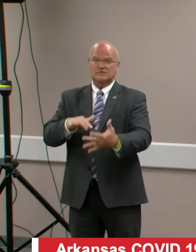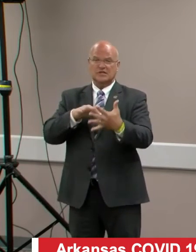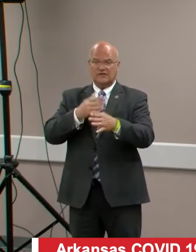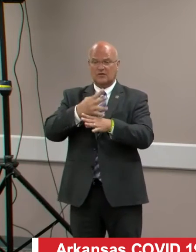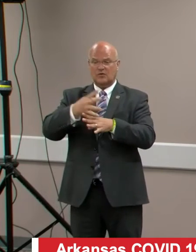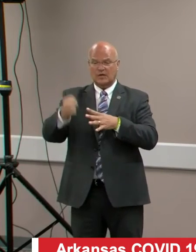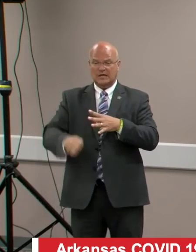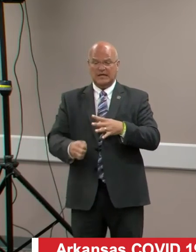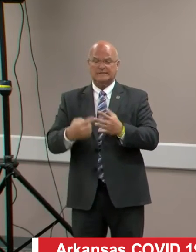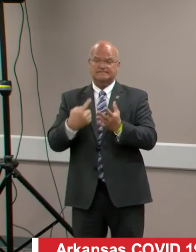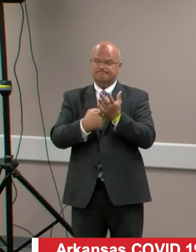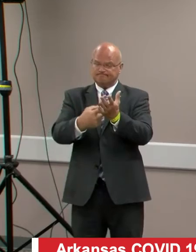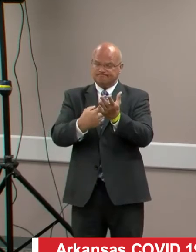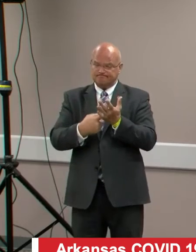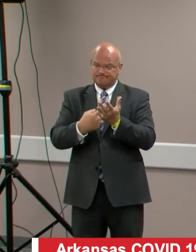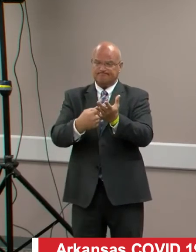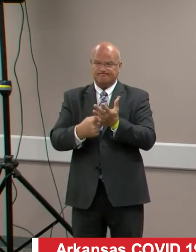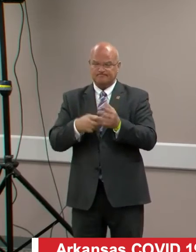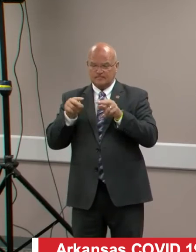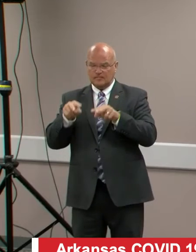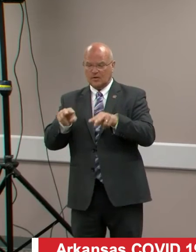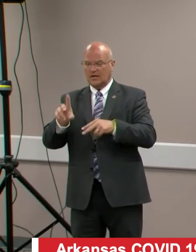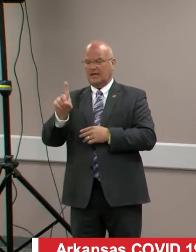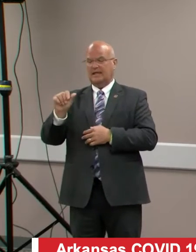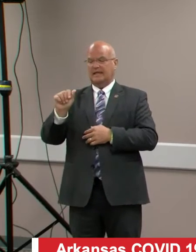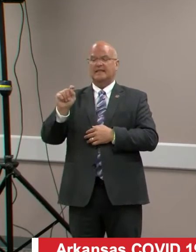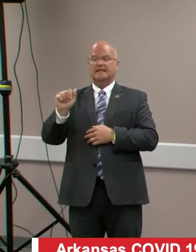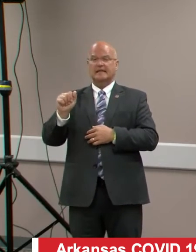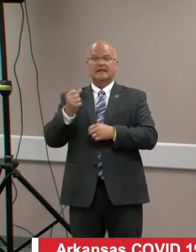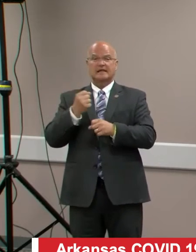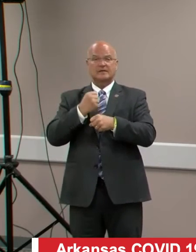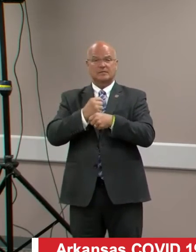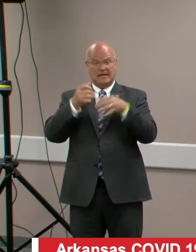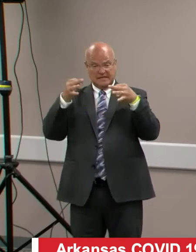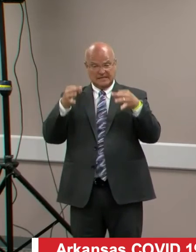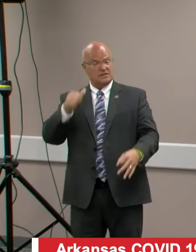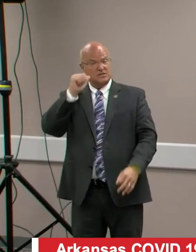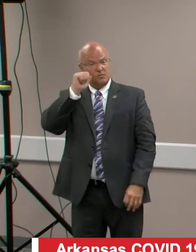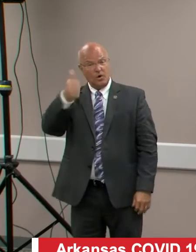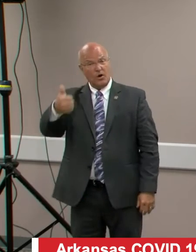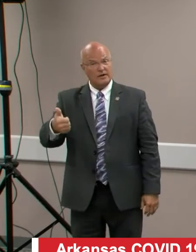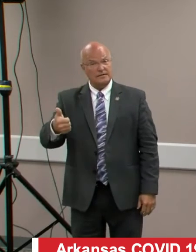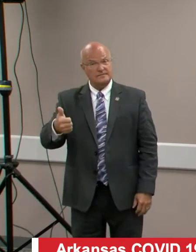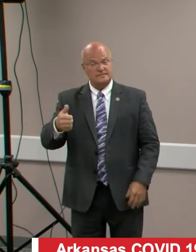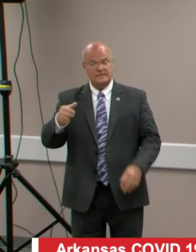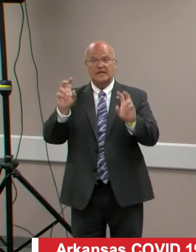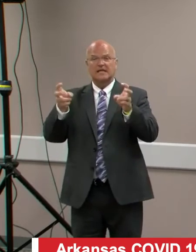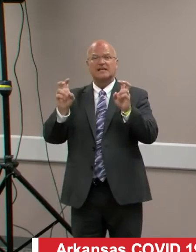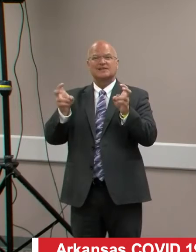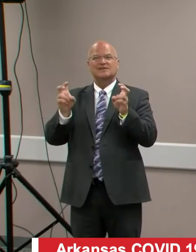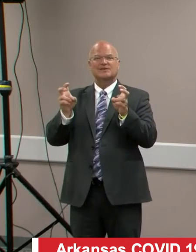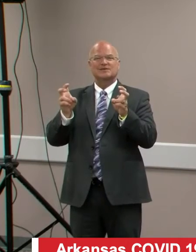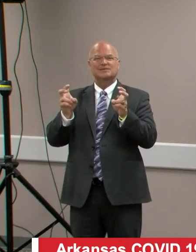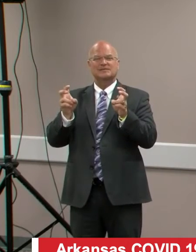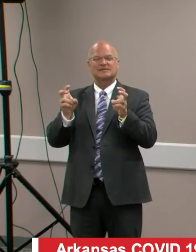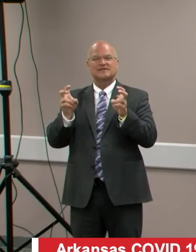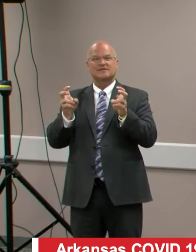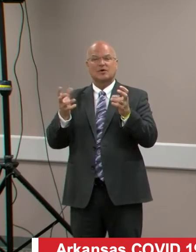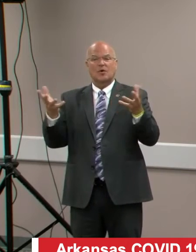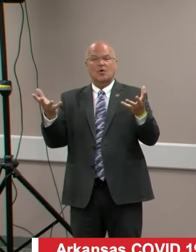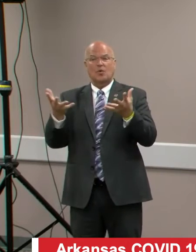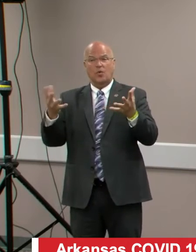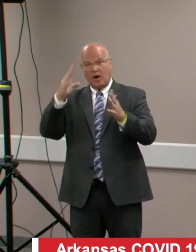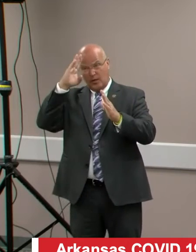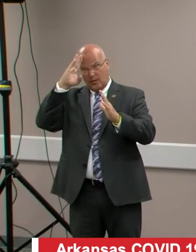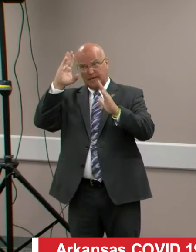over the weekend. We continue to do that, looking at the data. We'll make a decision on that tomorrow. In terms of what